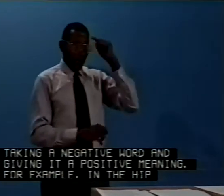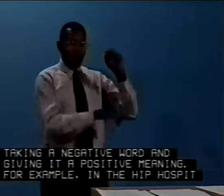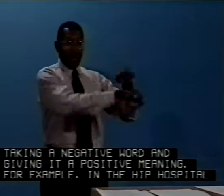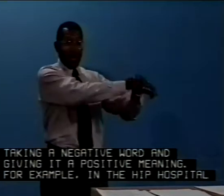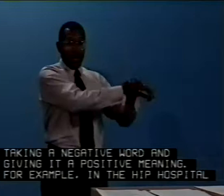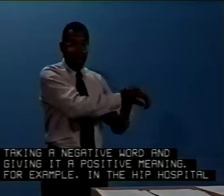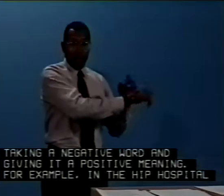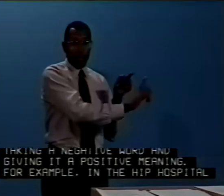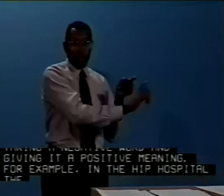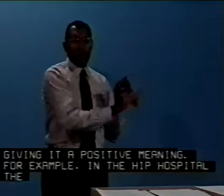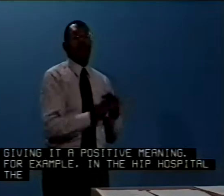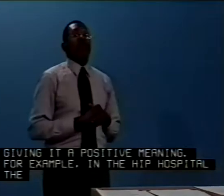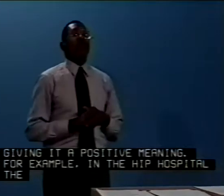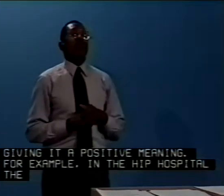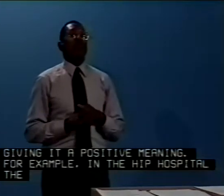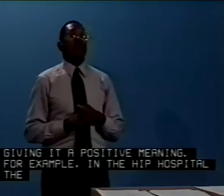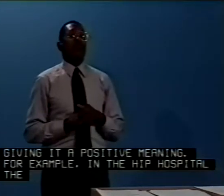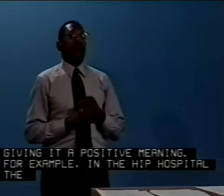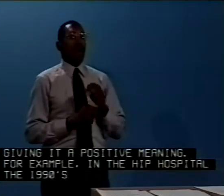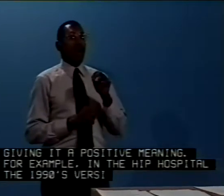of Black English.